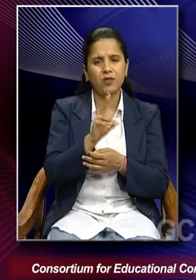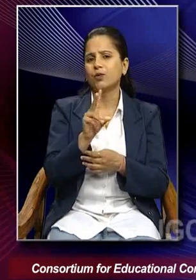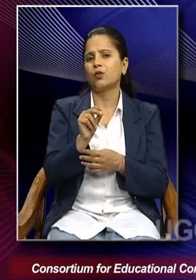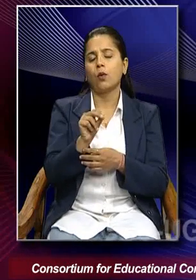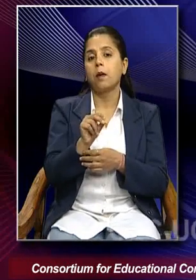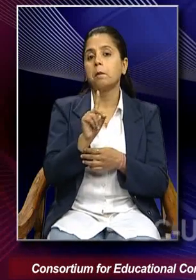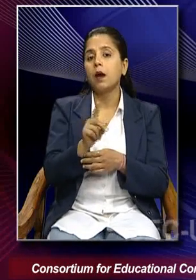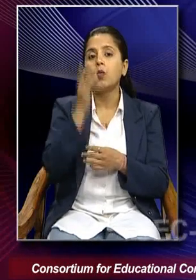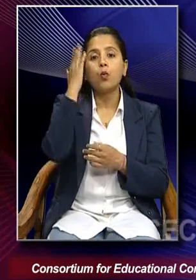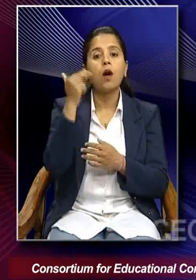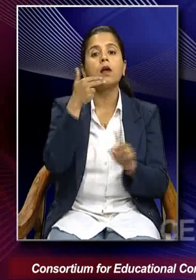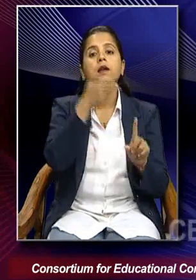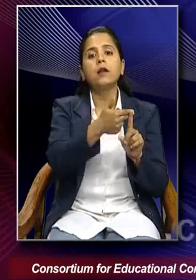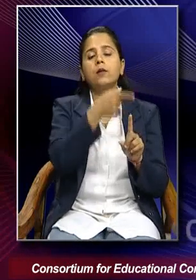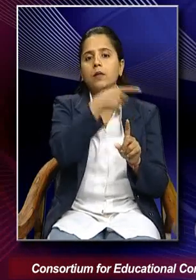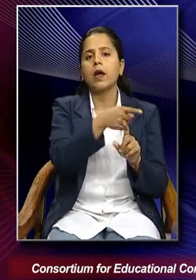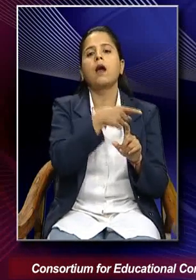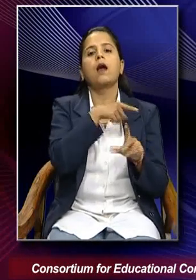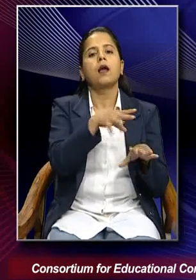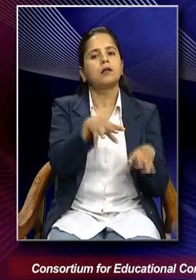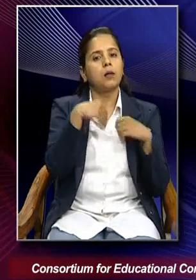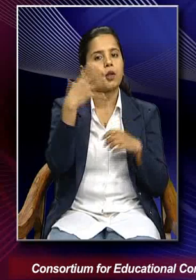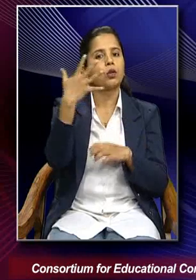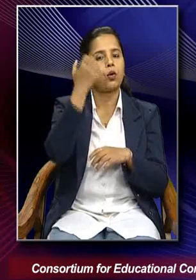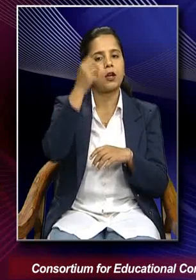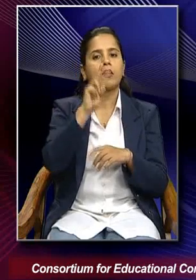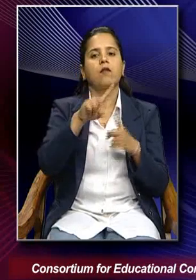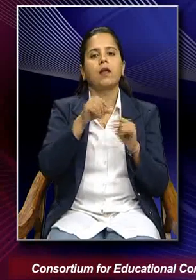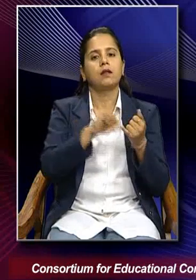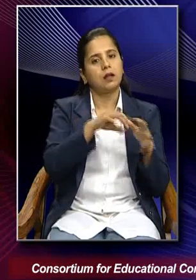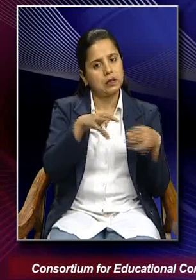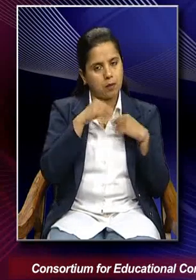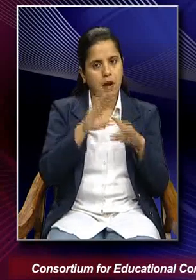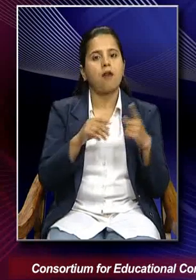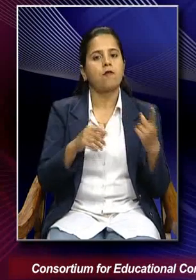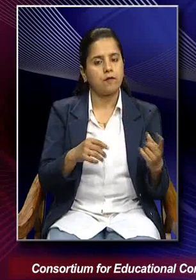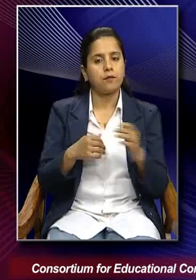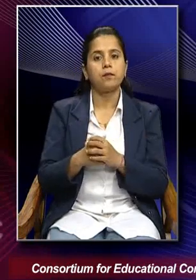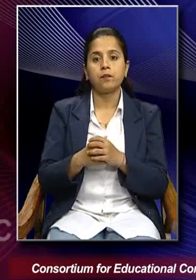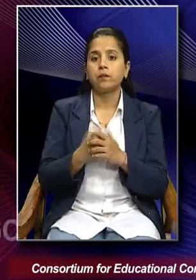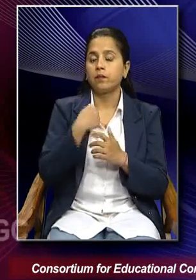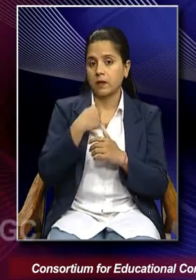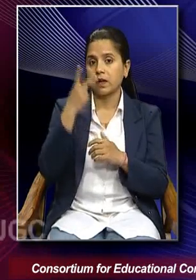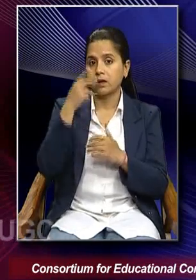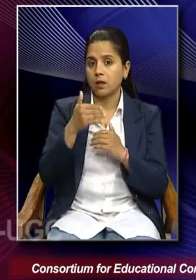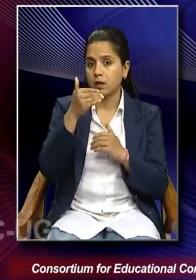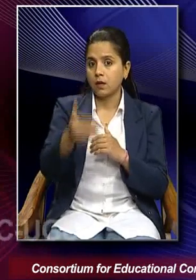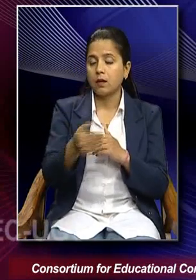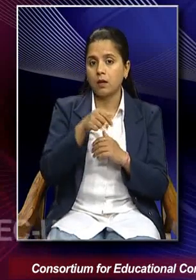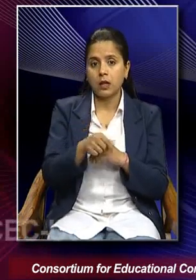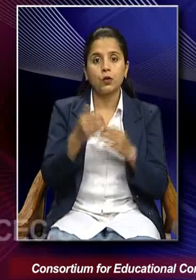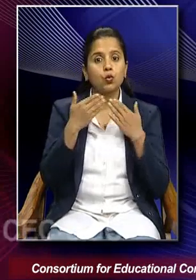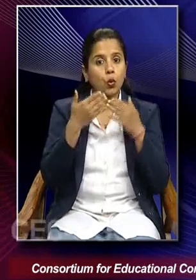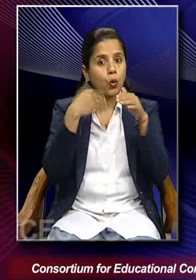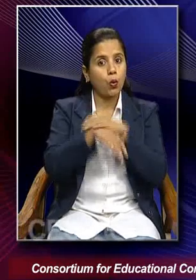but because they accept the authority of the Vedas. And we will see that within these